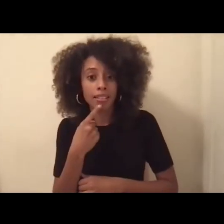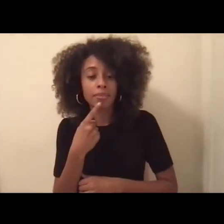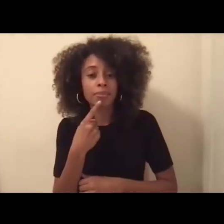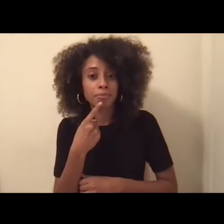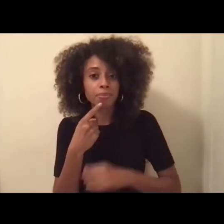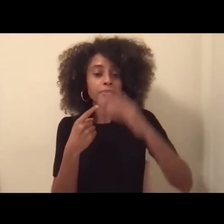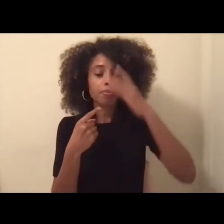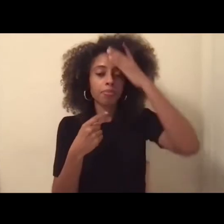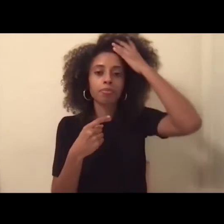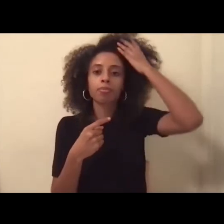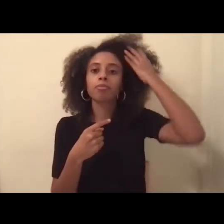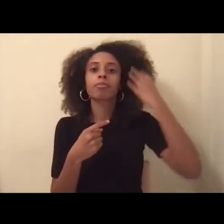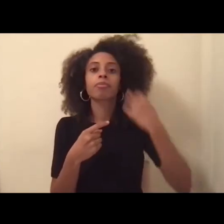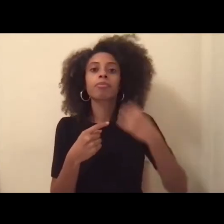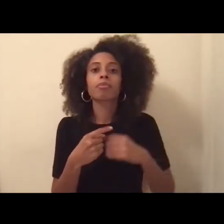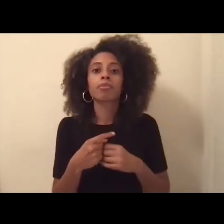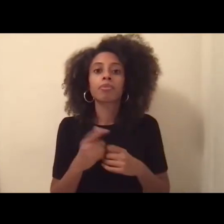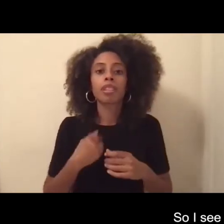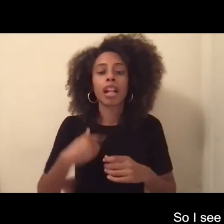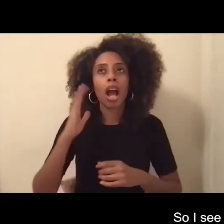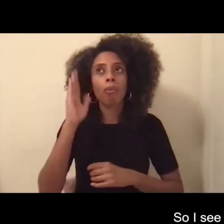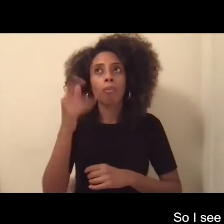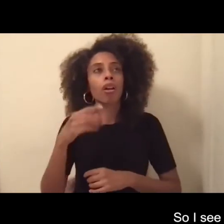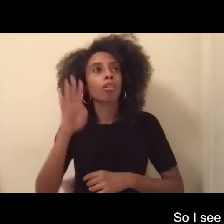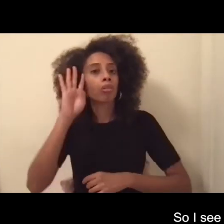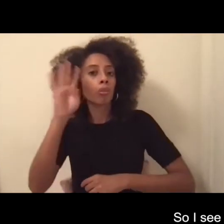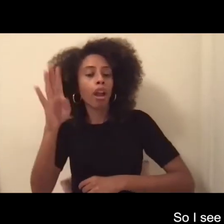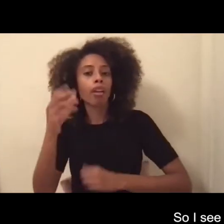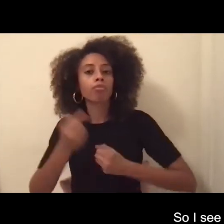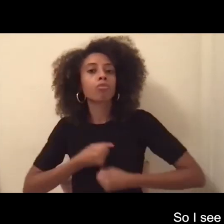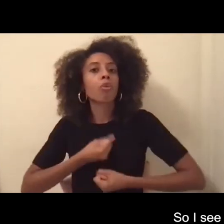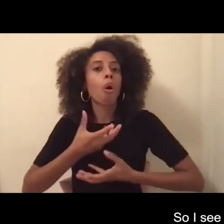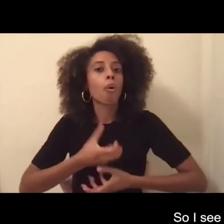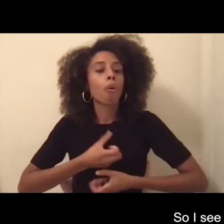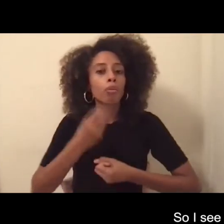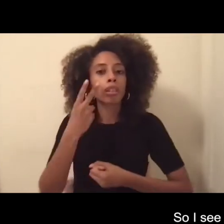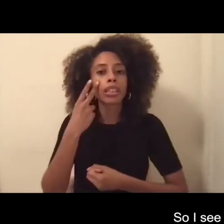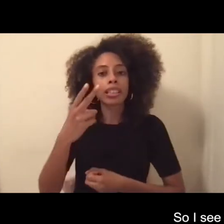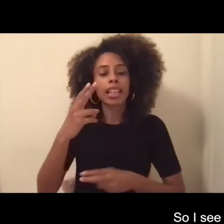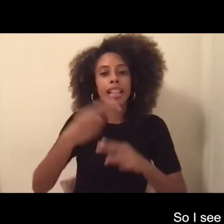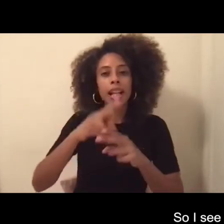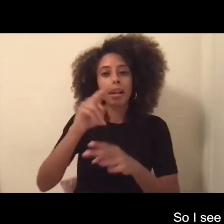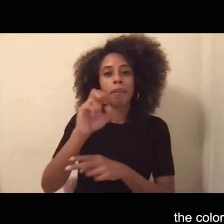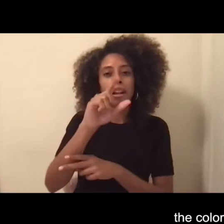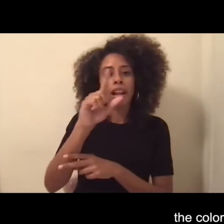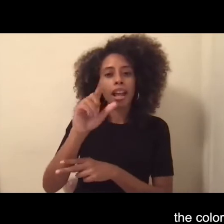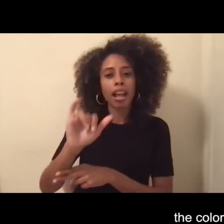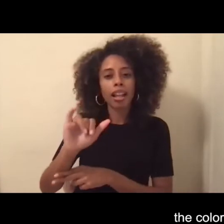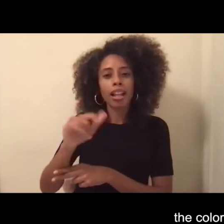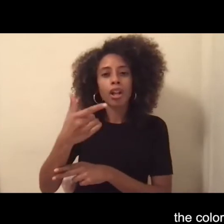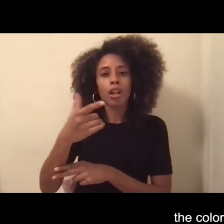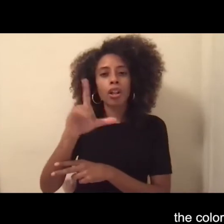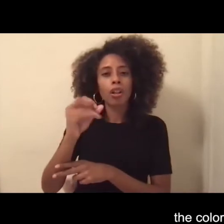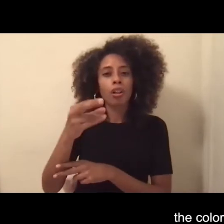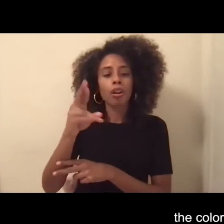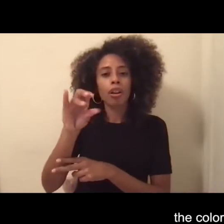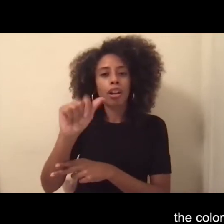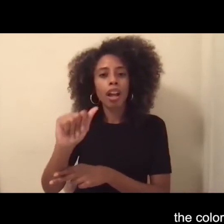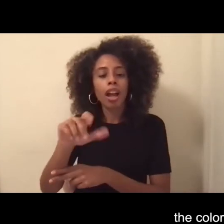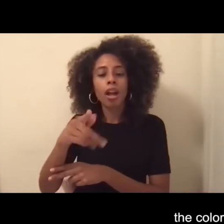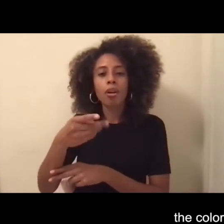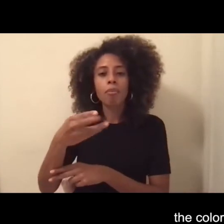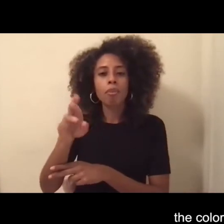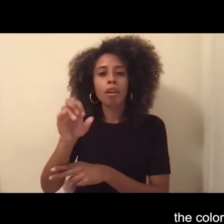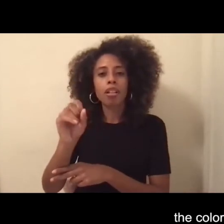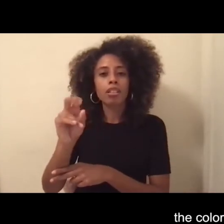and then I'm going to create a poem. So I see the name Nellie, I saw the name Gloria, Preston, the color gold,